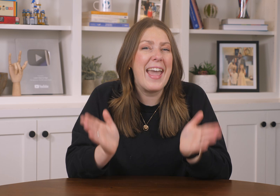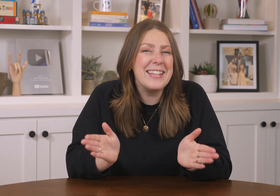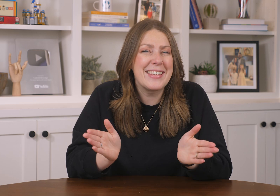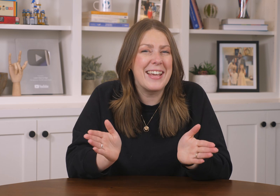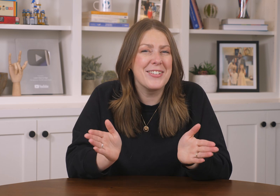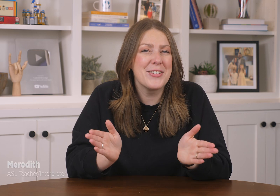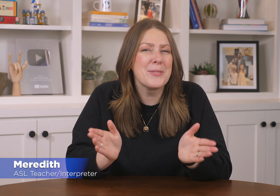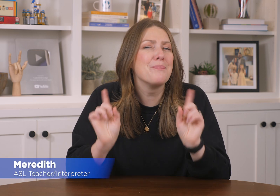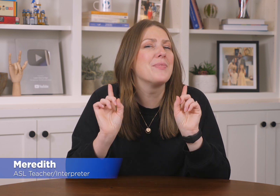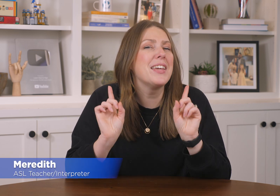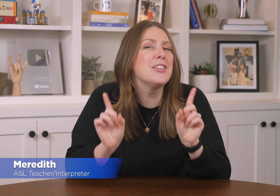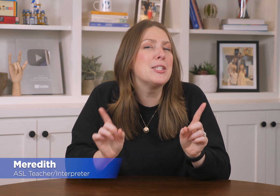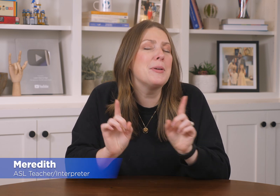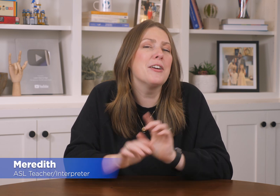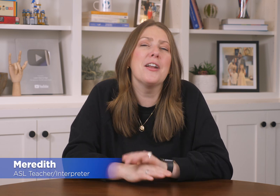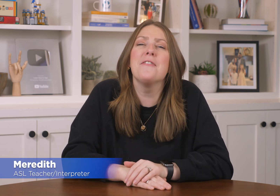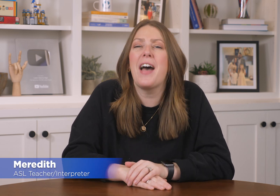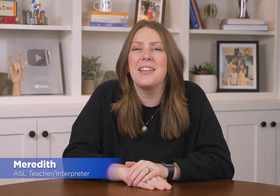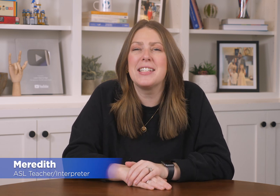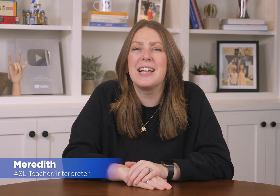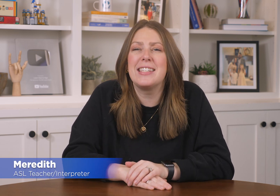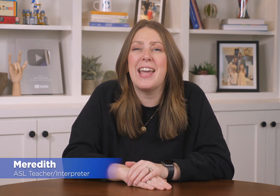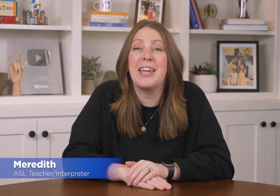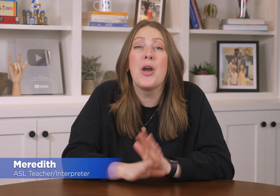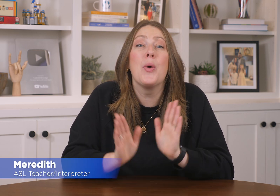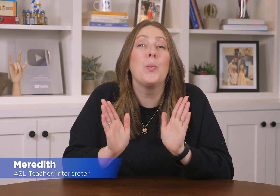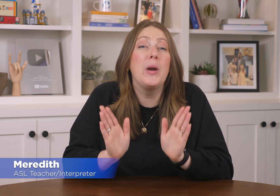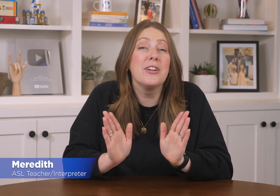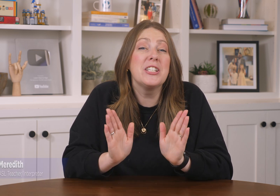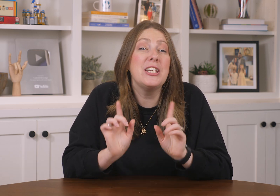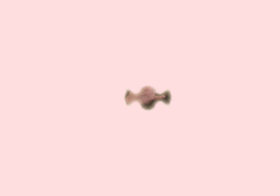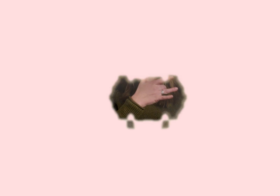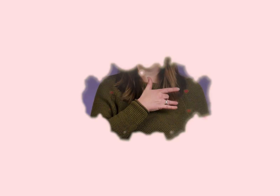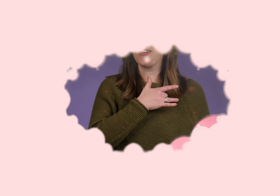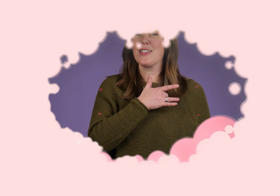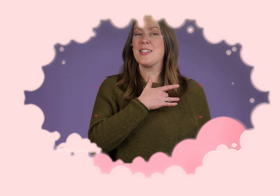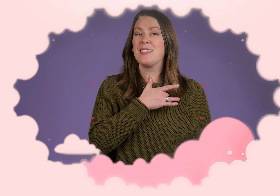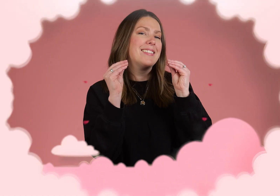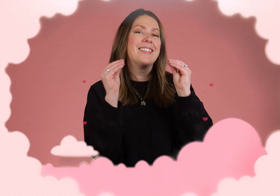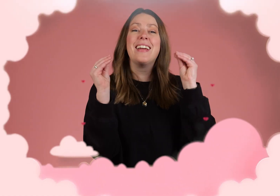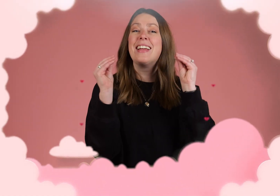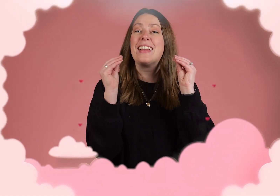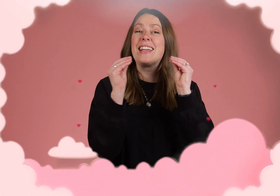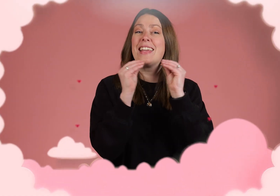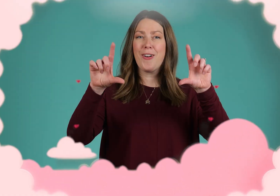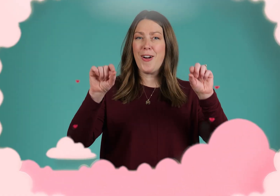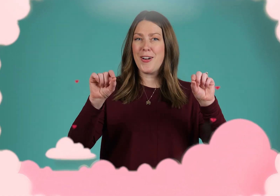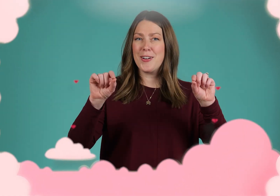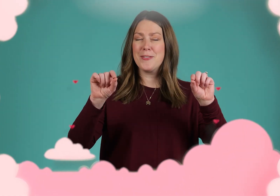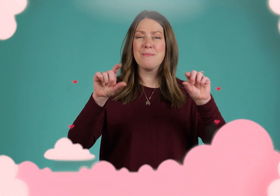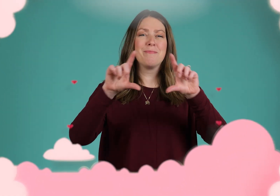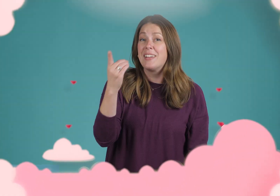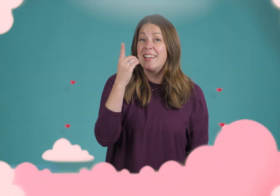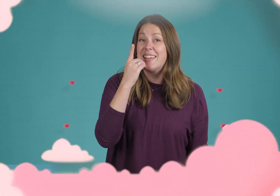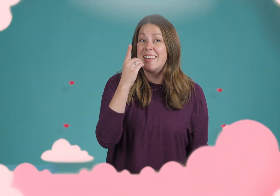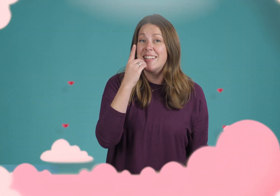Hey signers! In the spirit of Valentine's Day, we're teaching you 30 adorable signs to express your love